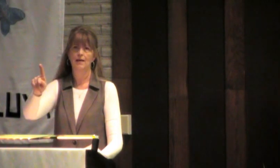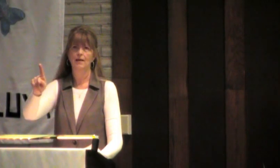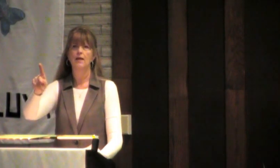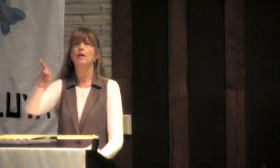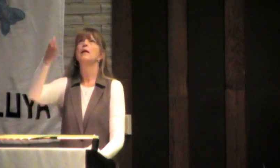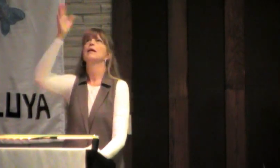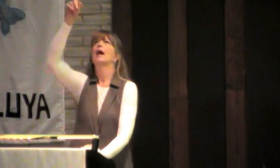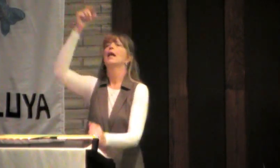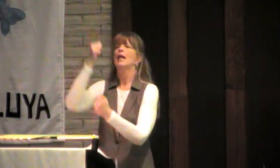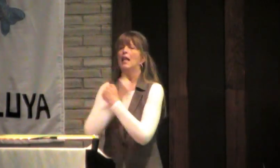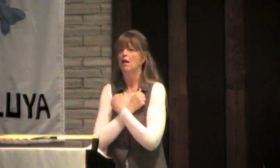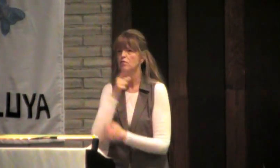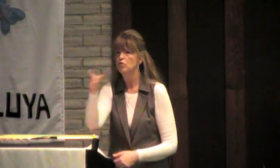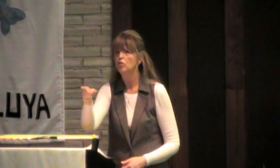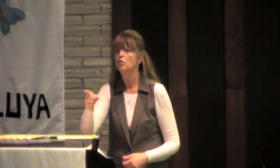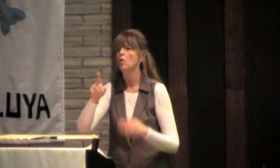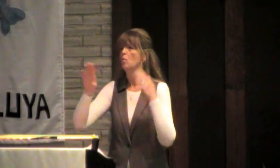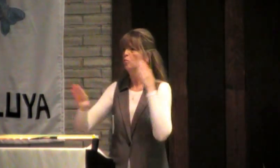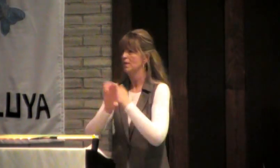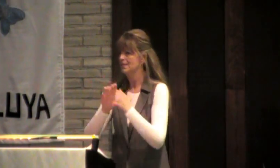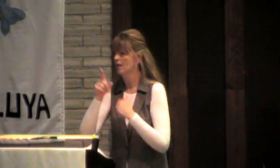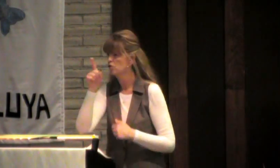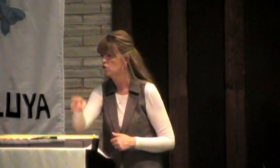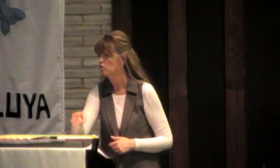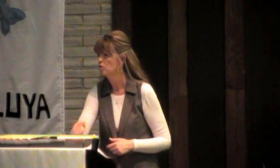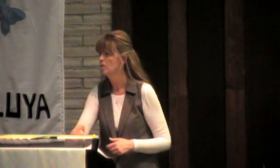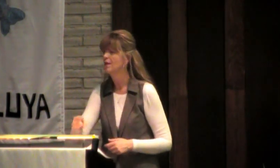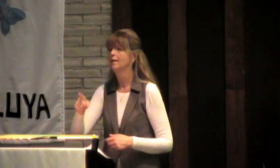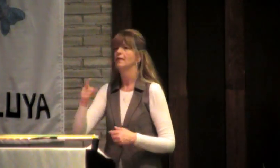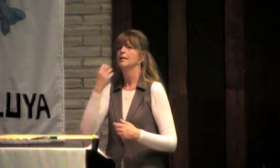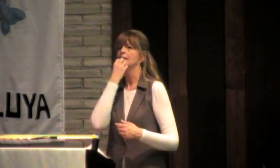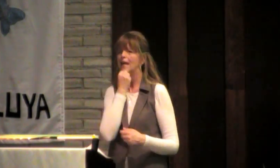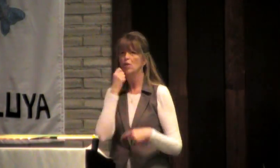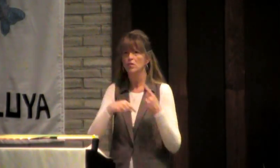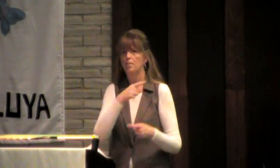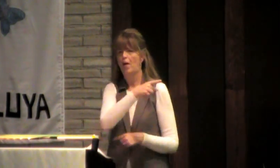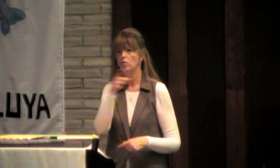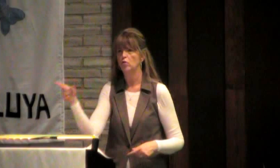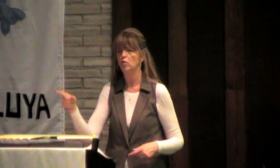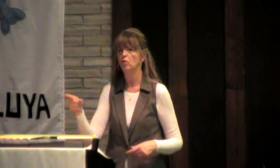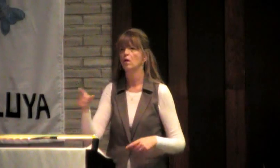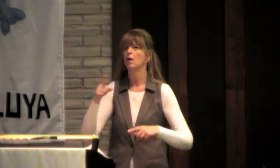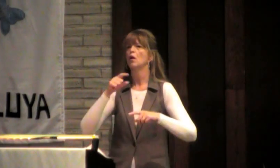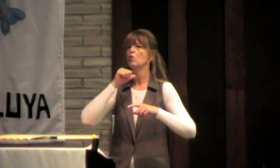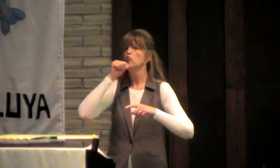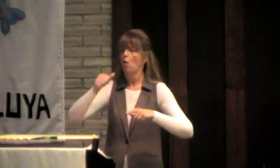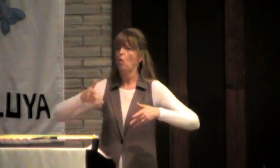okay. God loves you, he protects you, he cares about you.